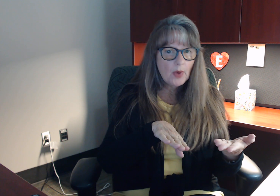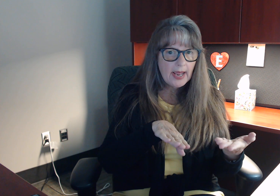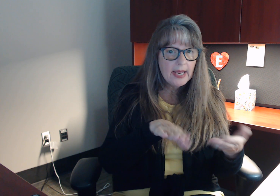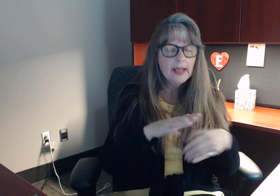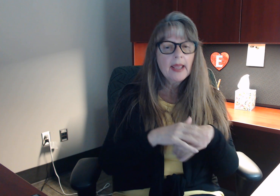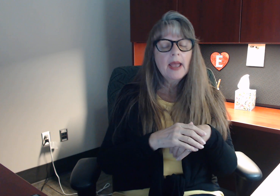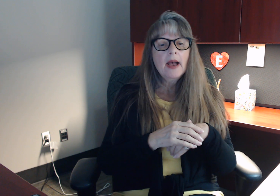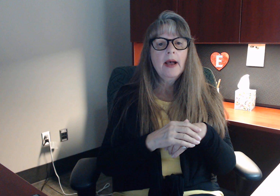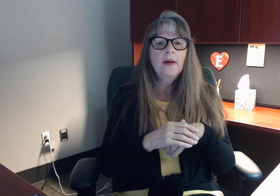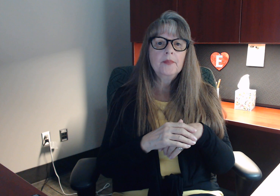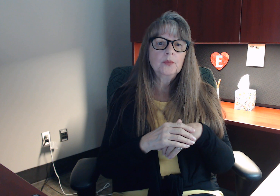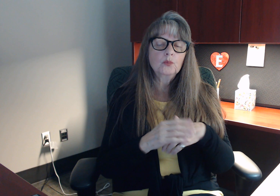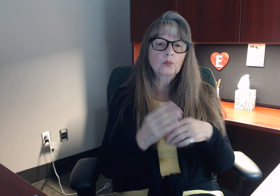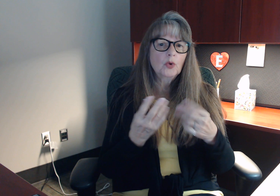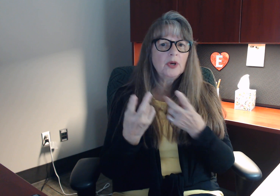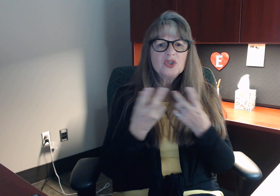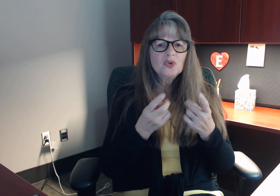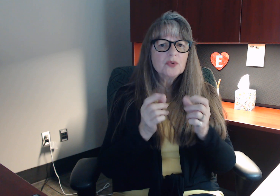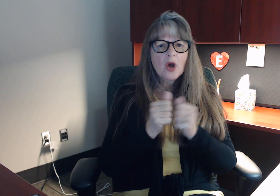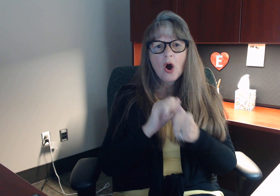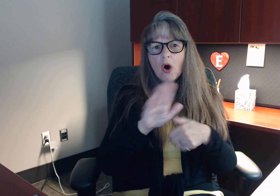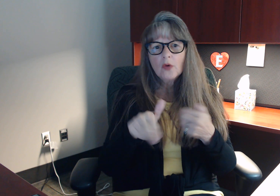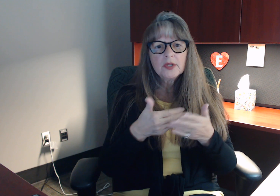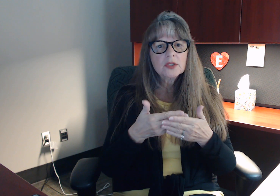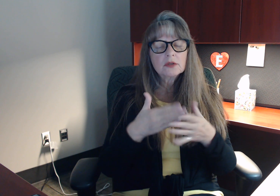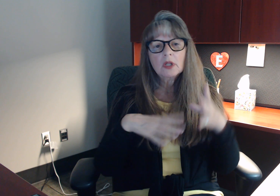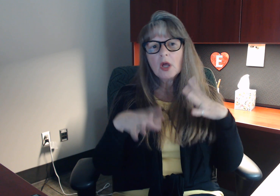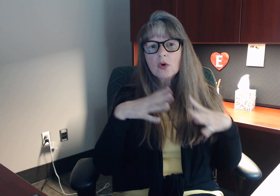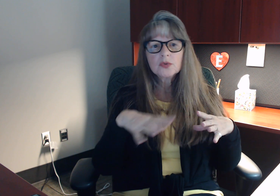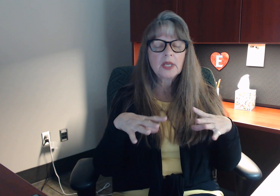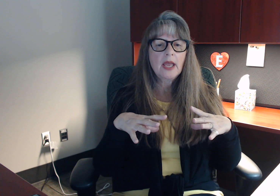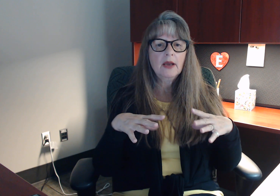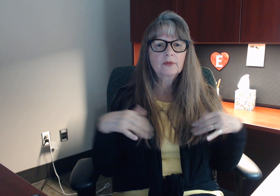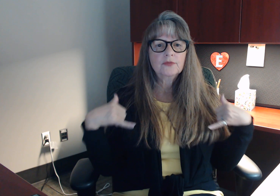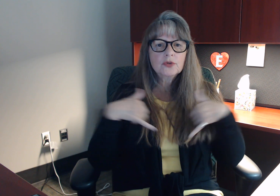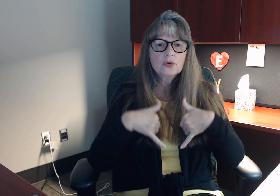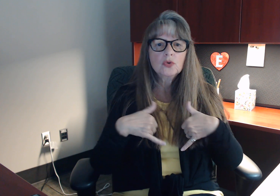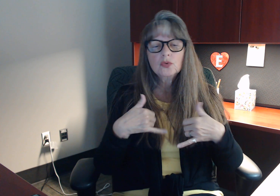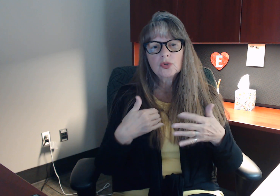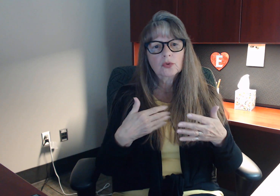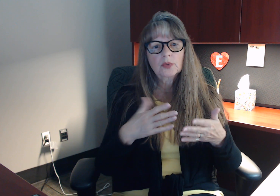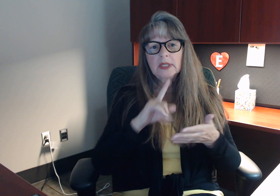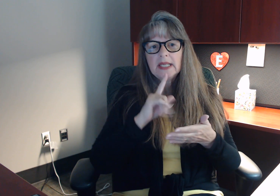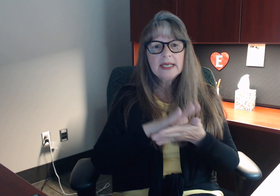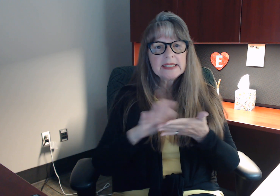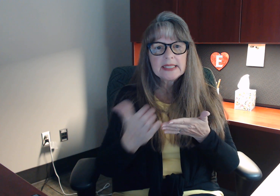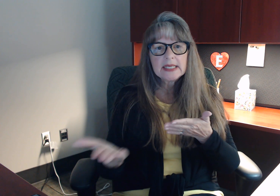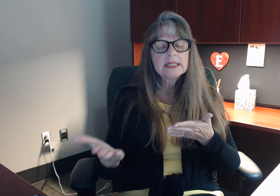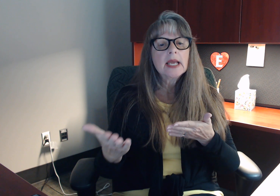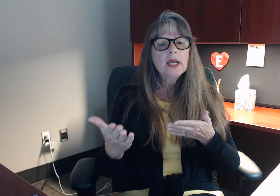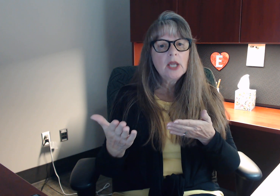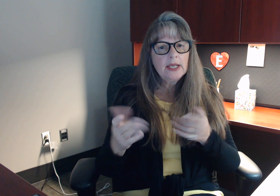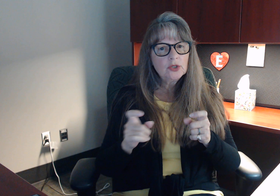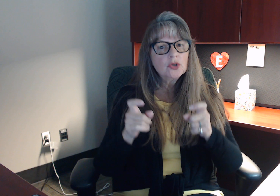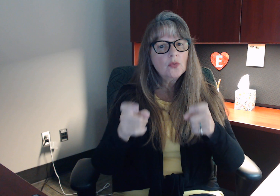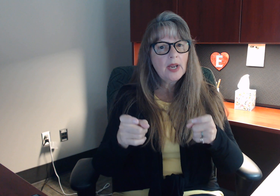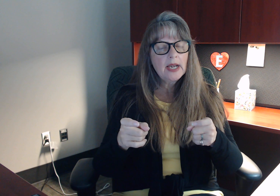away, what do I do with all these clothes? They have suits or really nice things, and donate it.